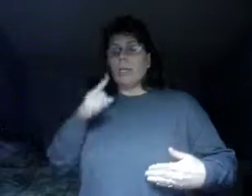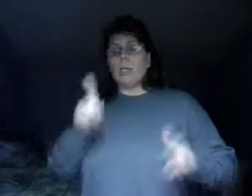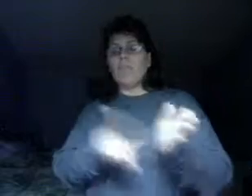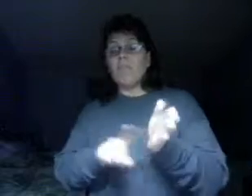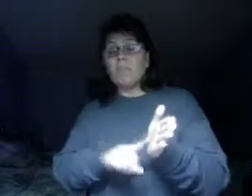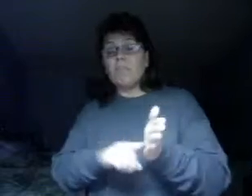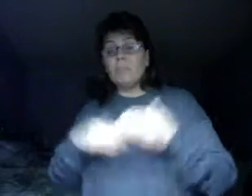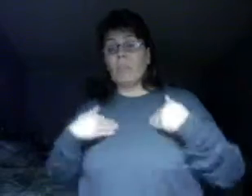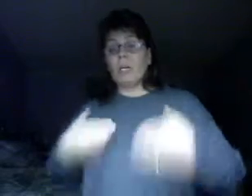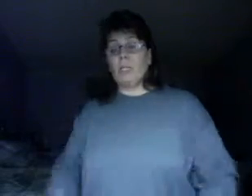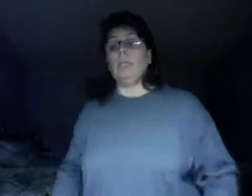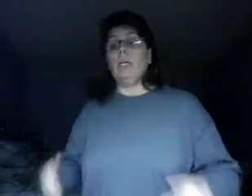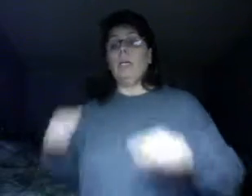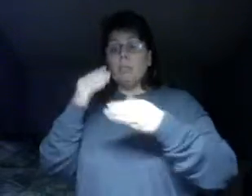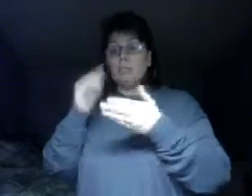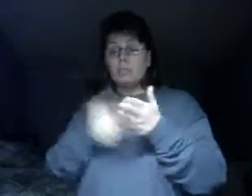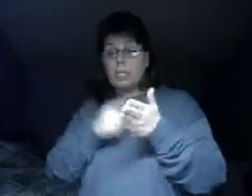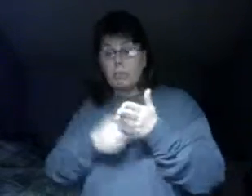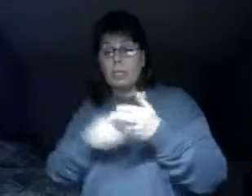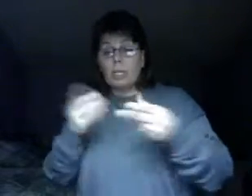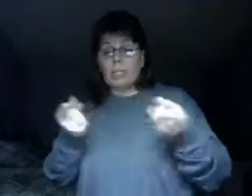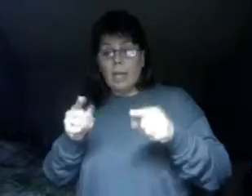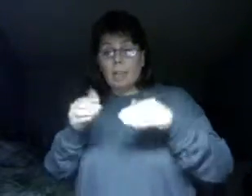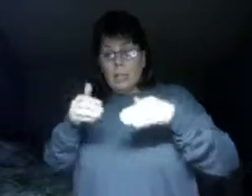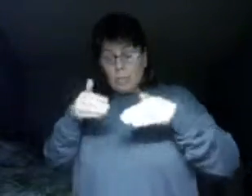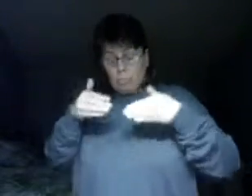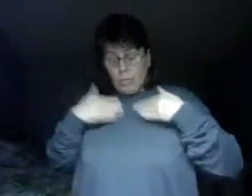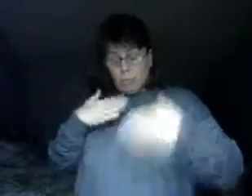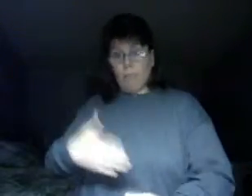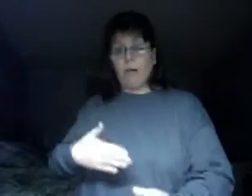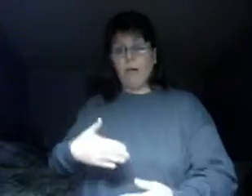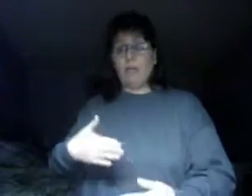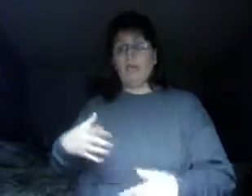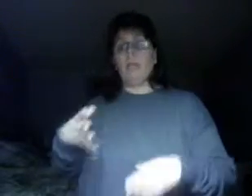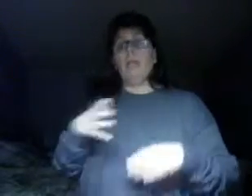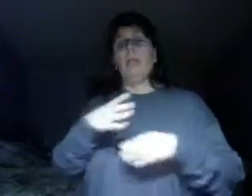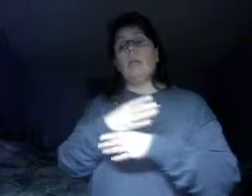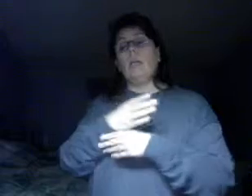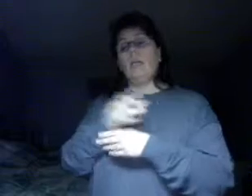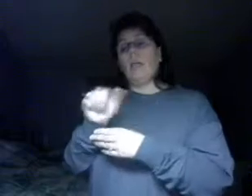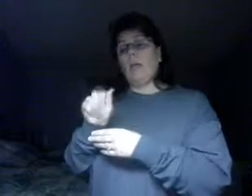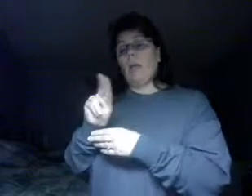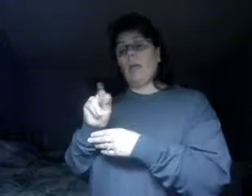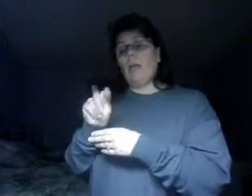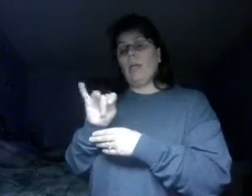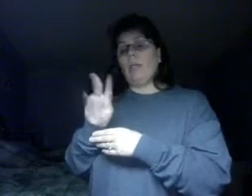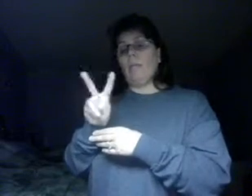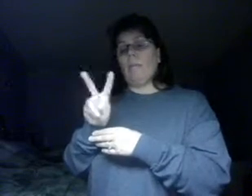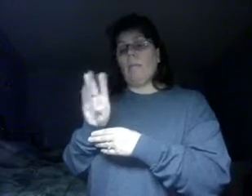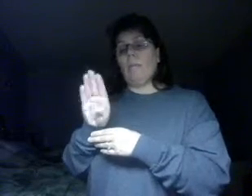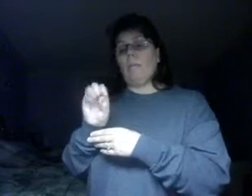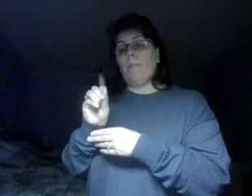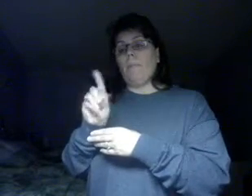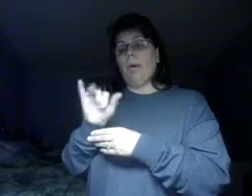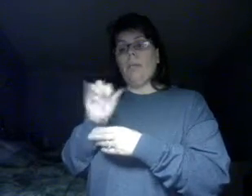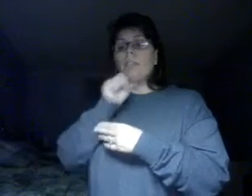is and to go attack it and fight it off. The antibodies for HIV don't develop usually for 6 to 12 weeks. It's